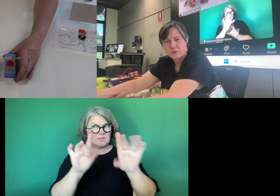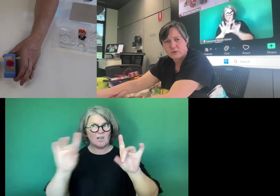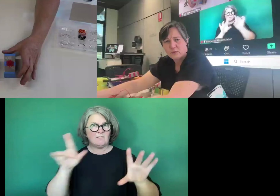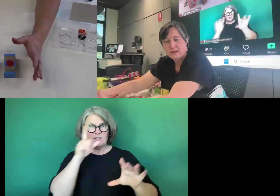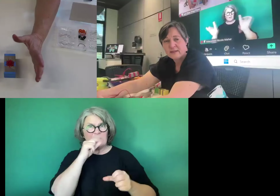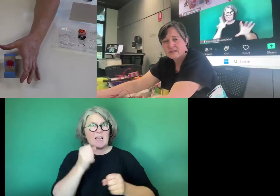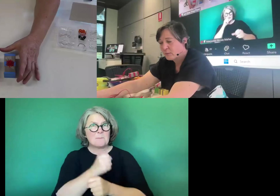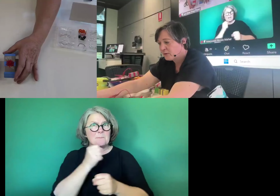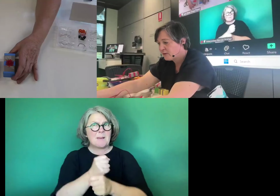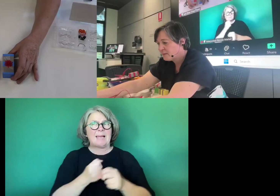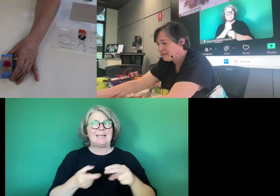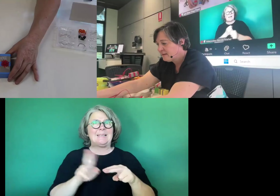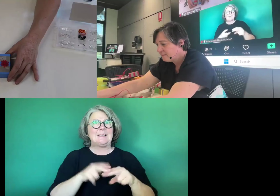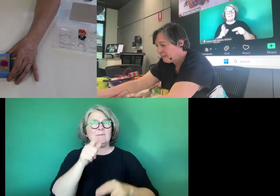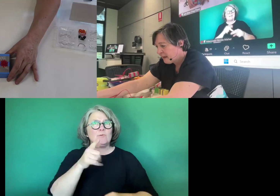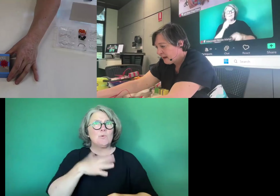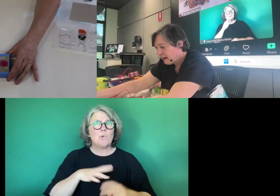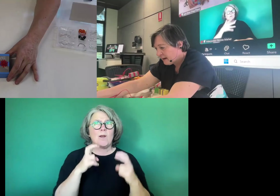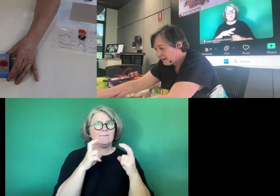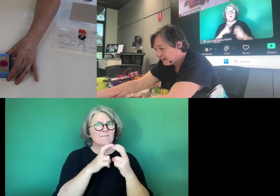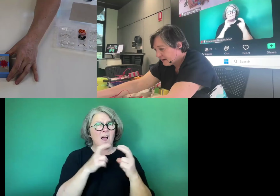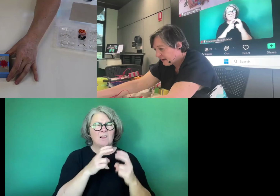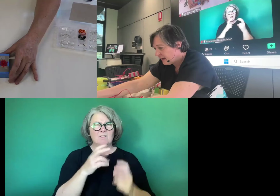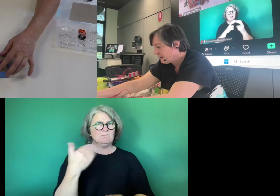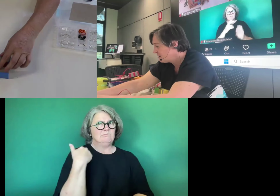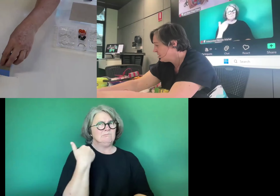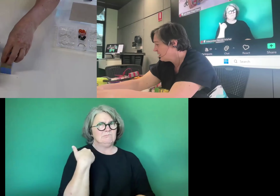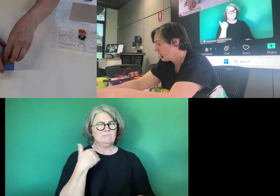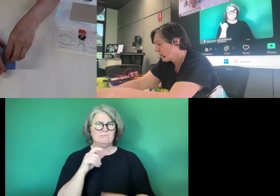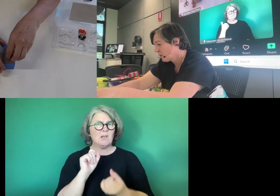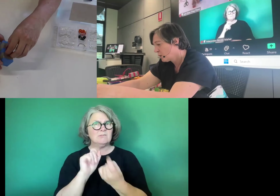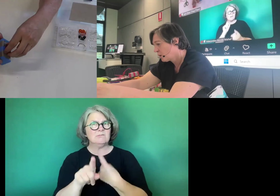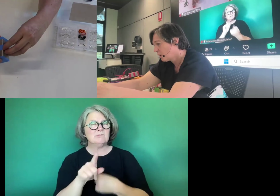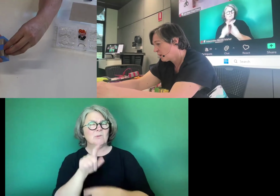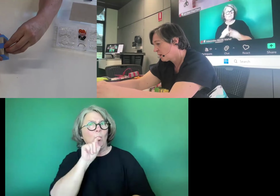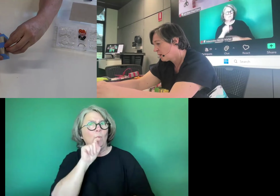files if that's your preferred method. And